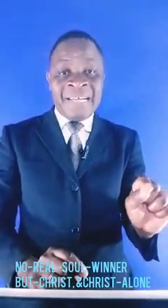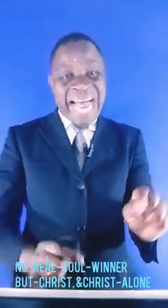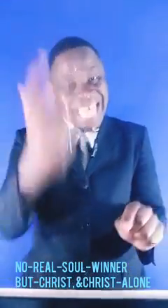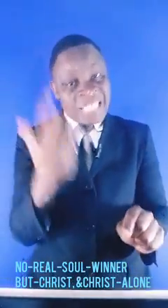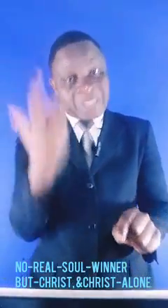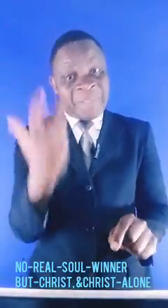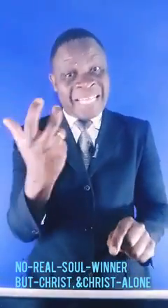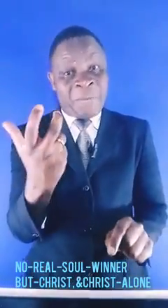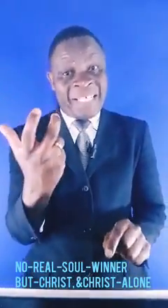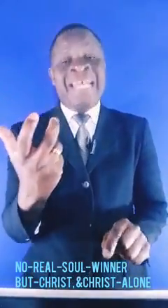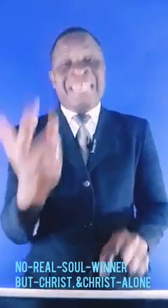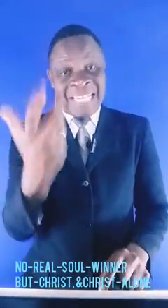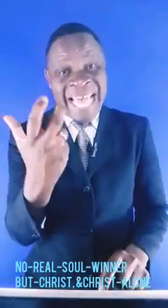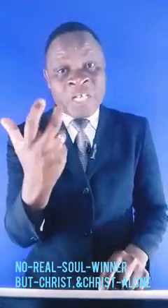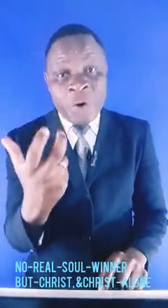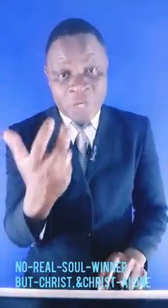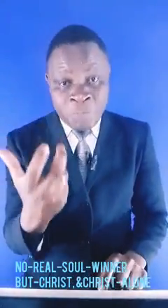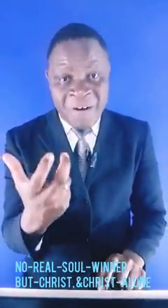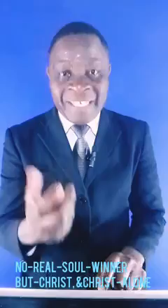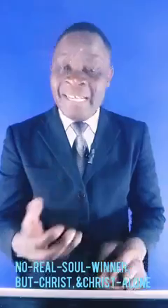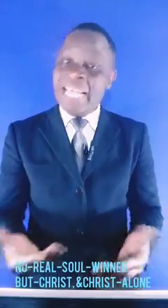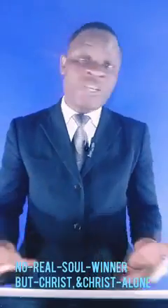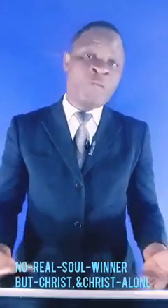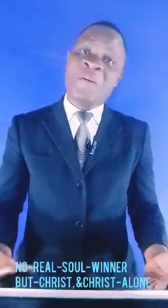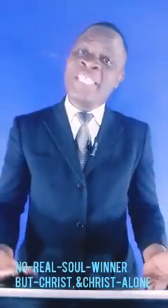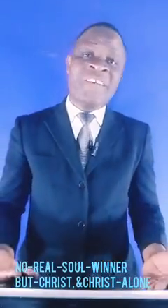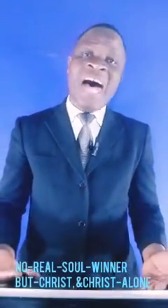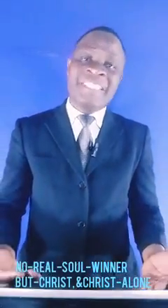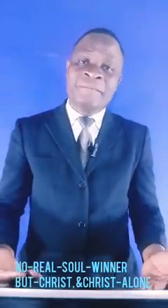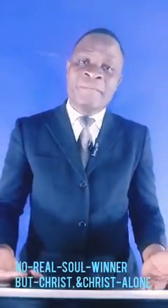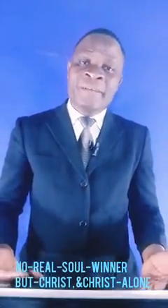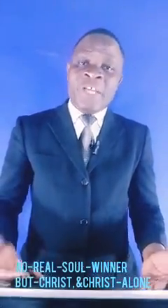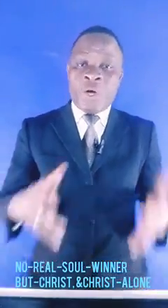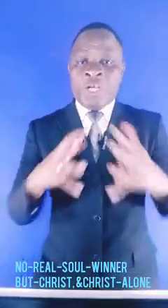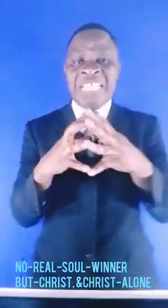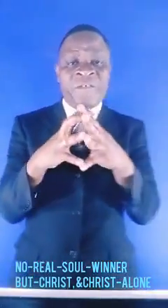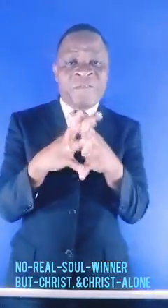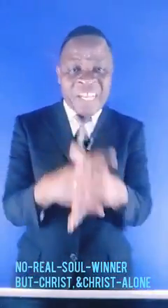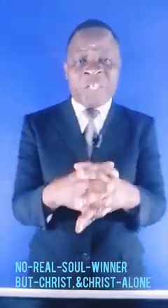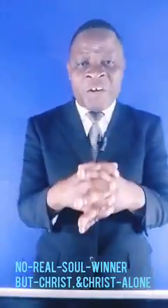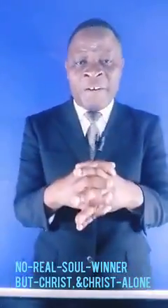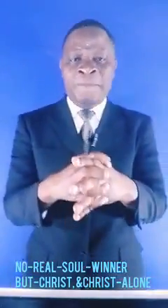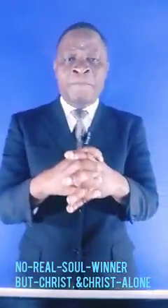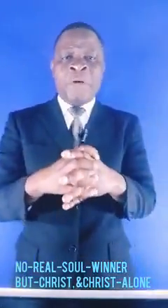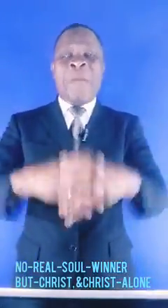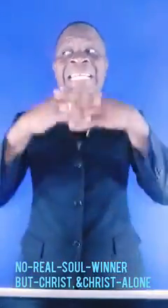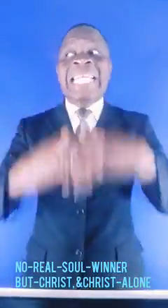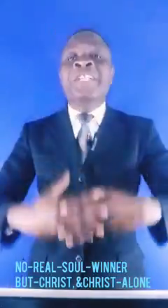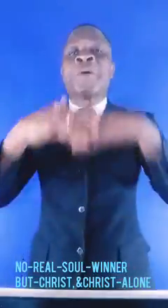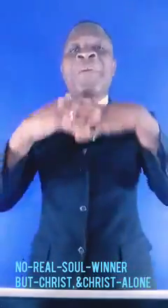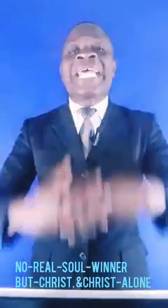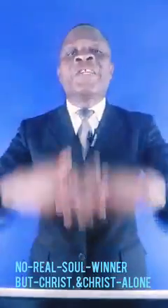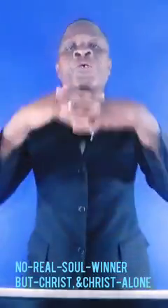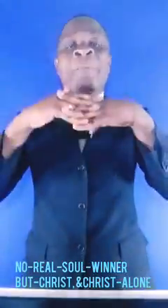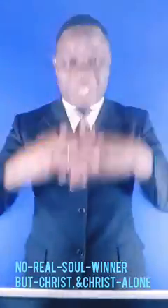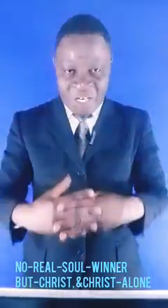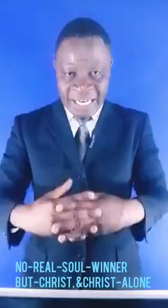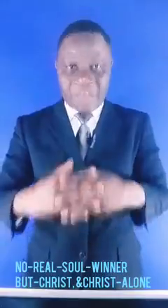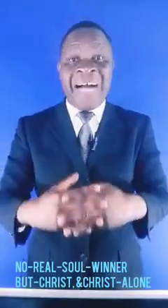And that's capital letter spirit, S is of a spirit, that's the spirit of God. So salvation, we need to begin to appreciate the fact